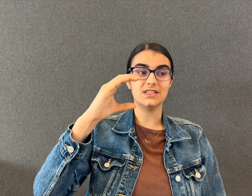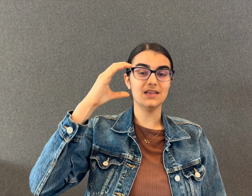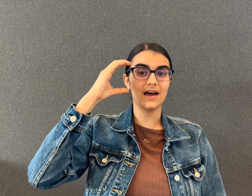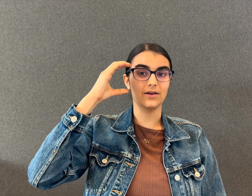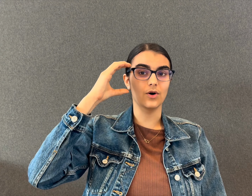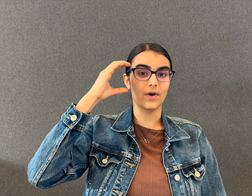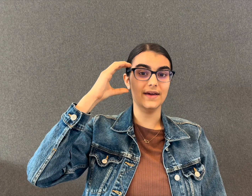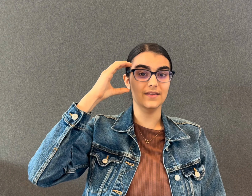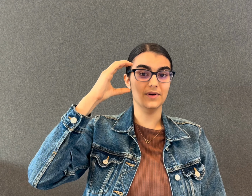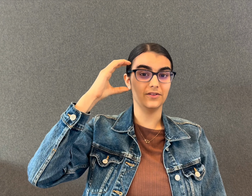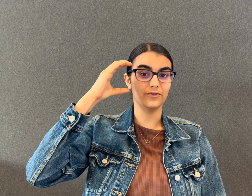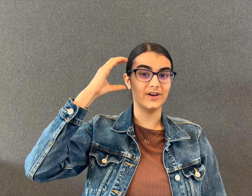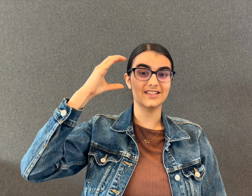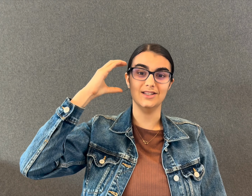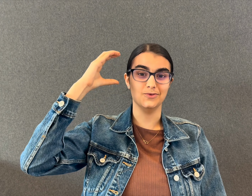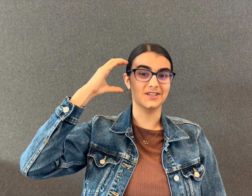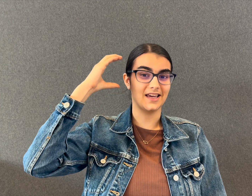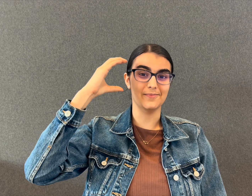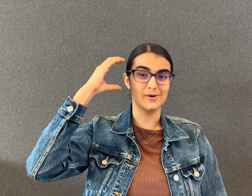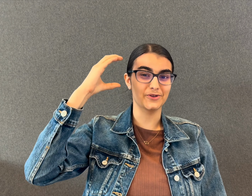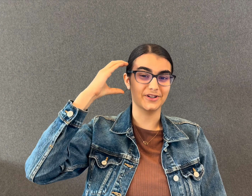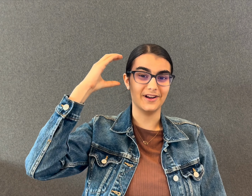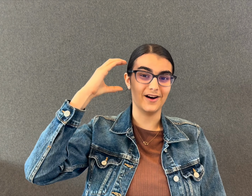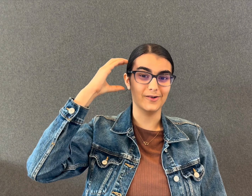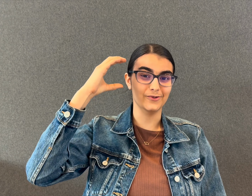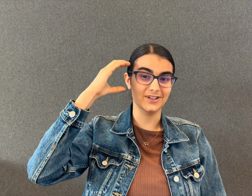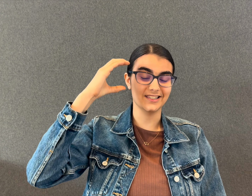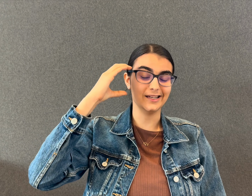C and go right in the middle of your face and do the same motion of a C.